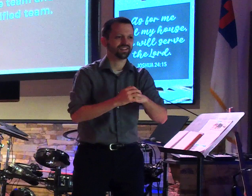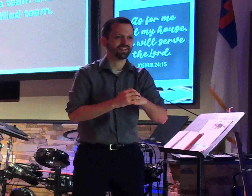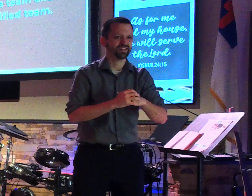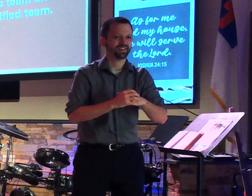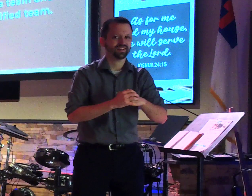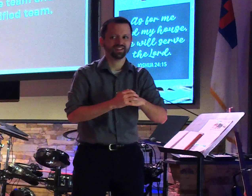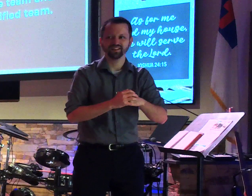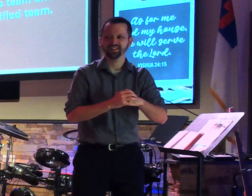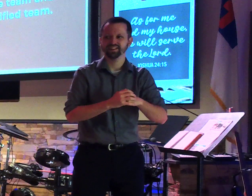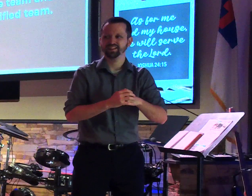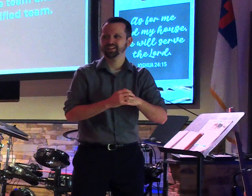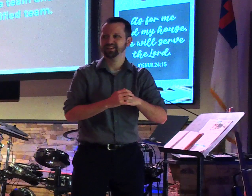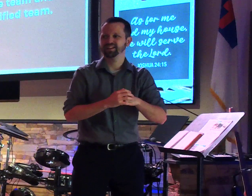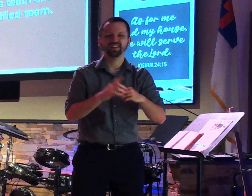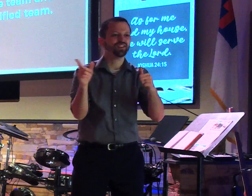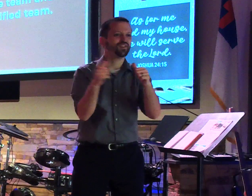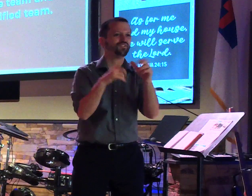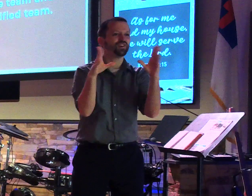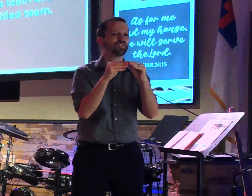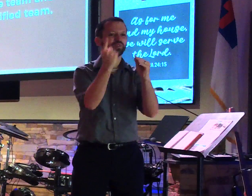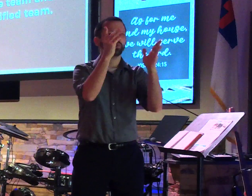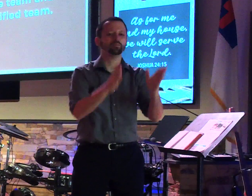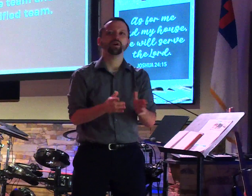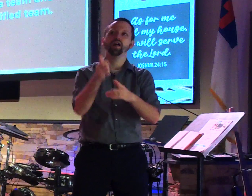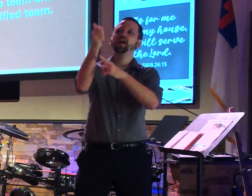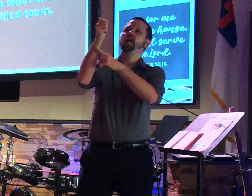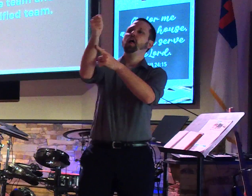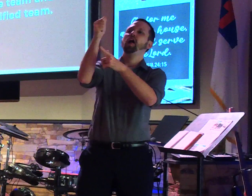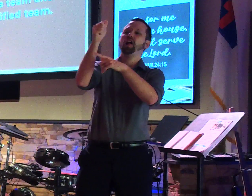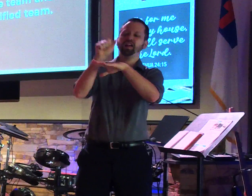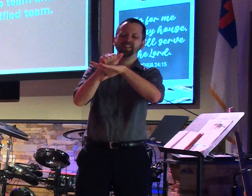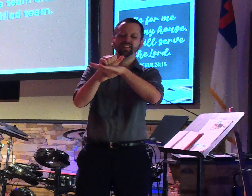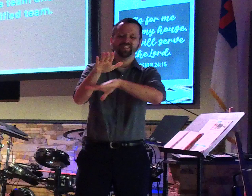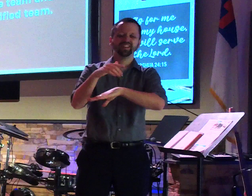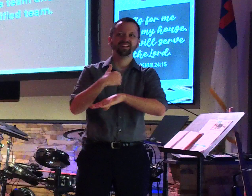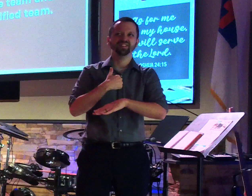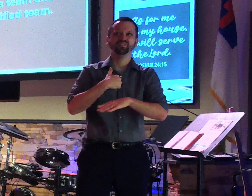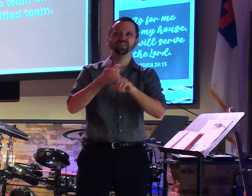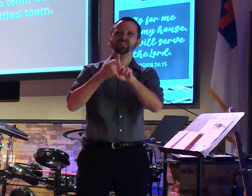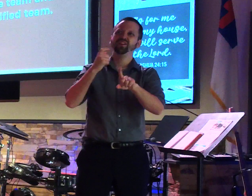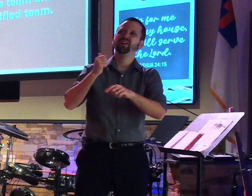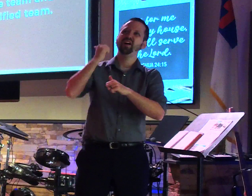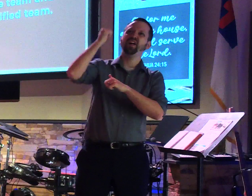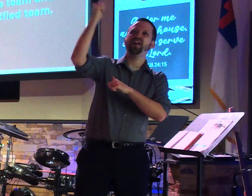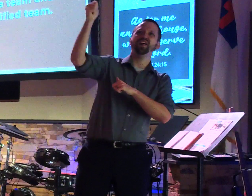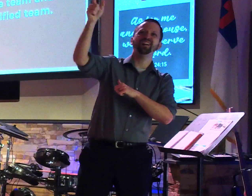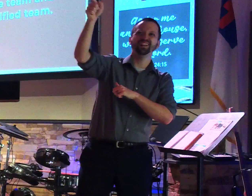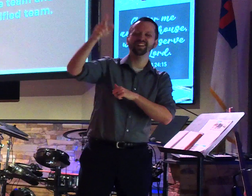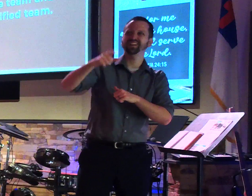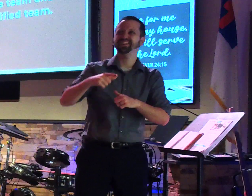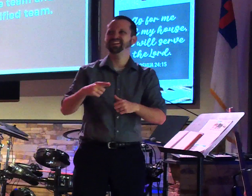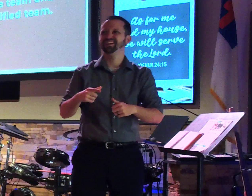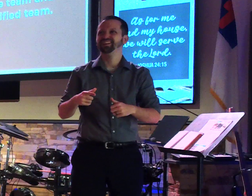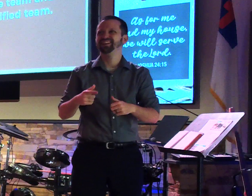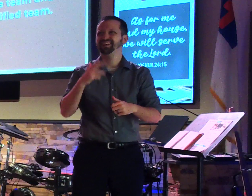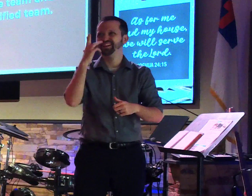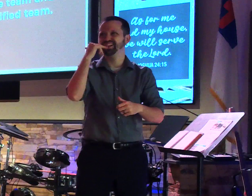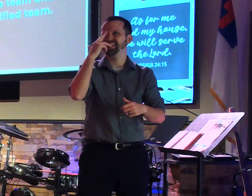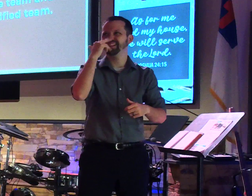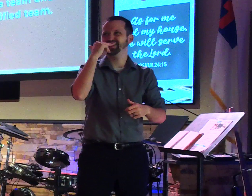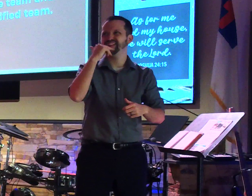Somebody took a picture of us like that in the first service and sent it to us from the balcony up there. So I don't know what's going on up there.